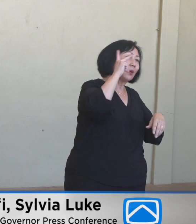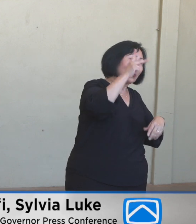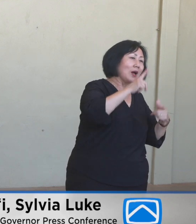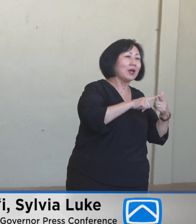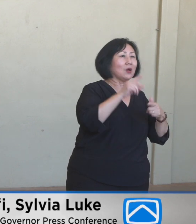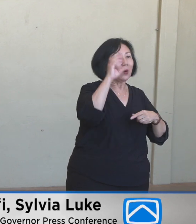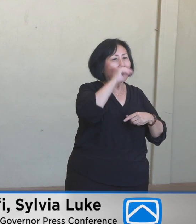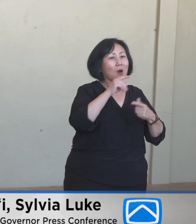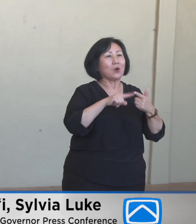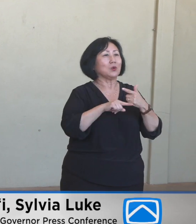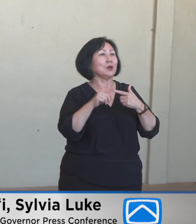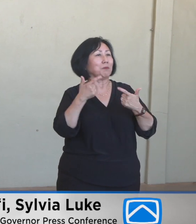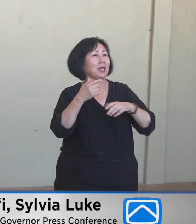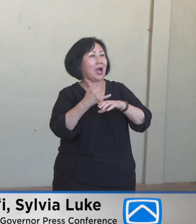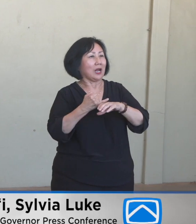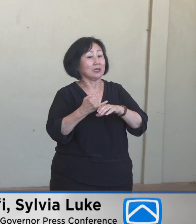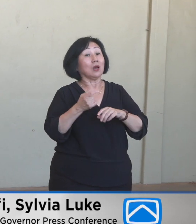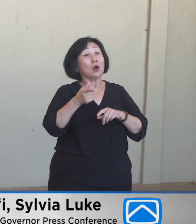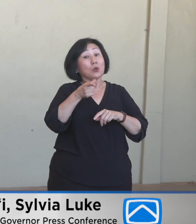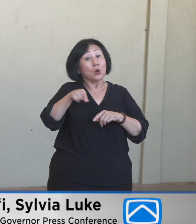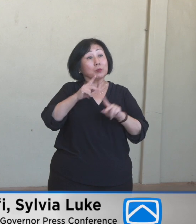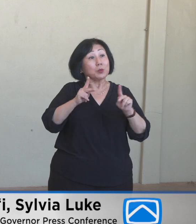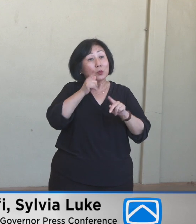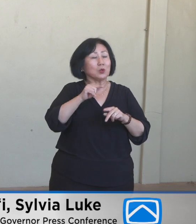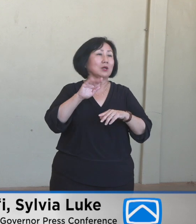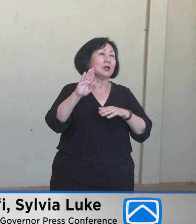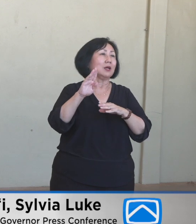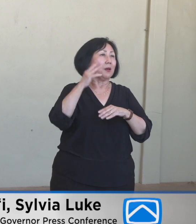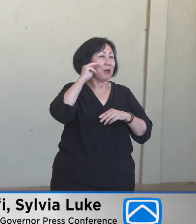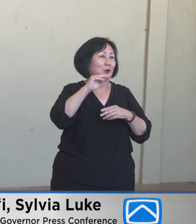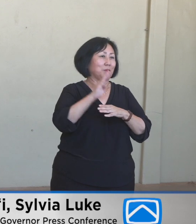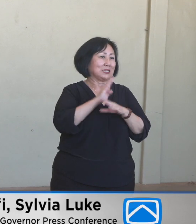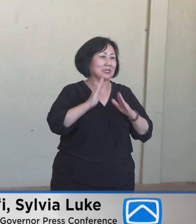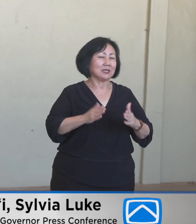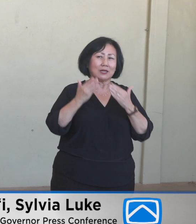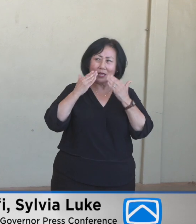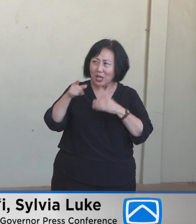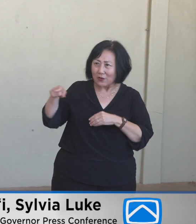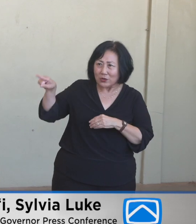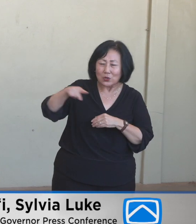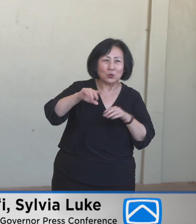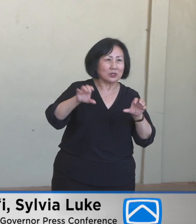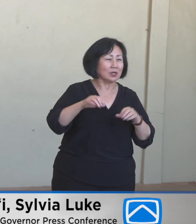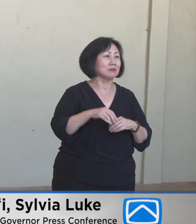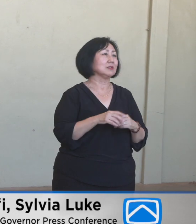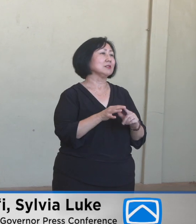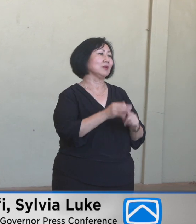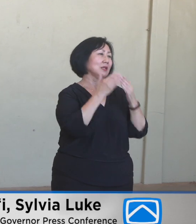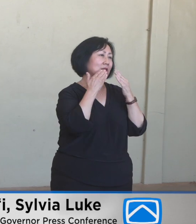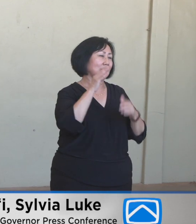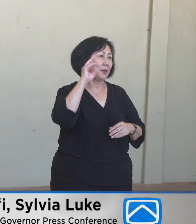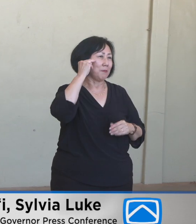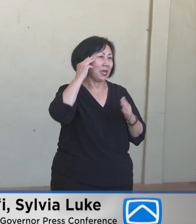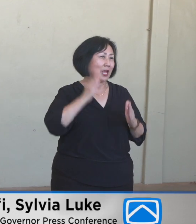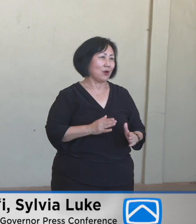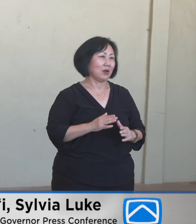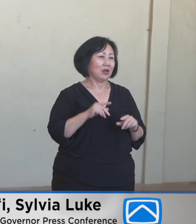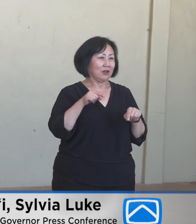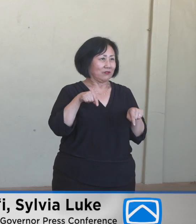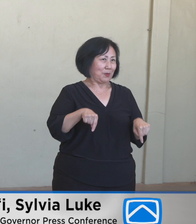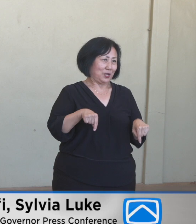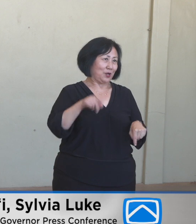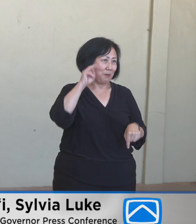people. Thank you guys for everything that you folks have done. I would especially like to thank the mayor of